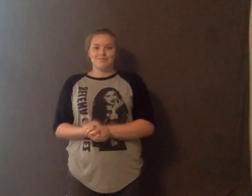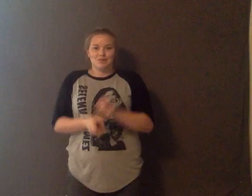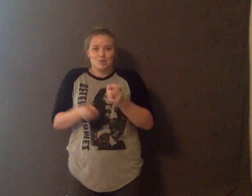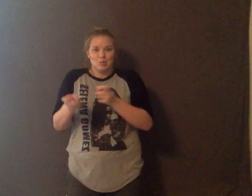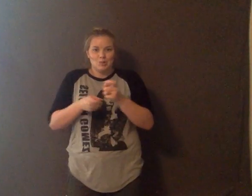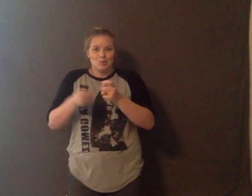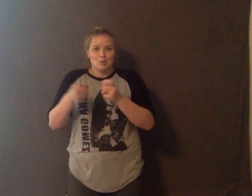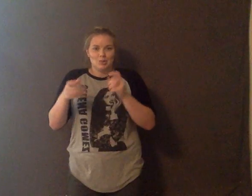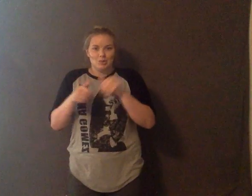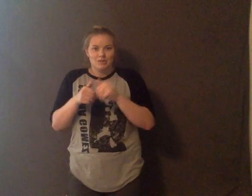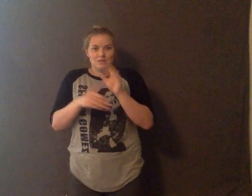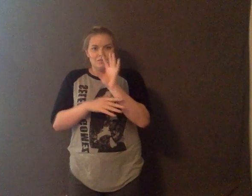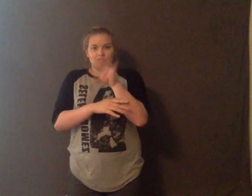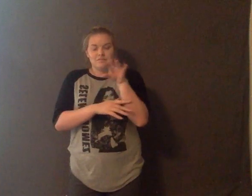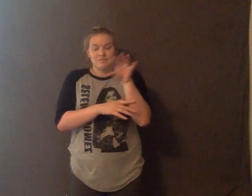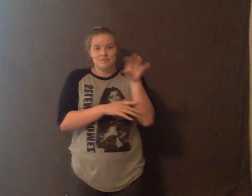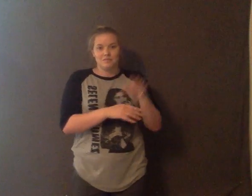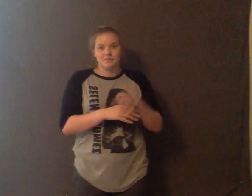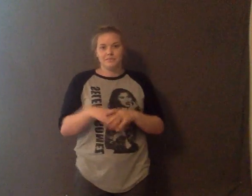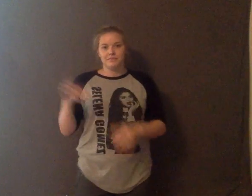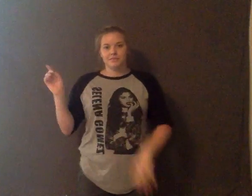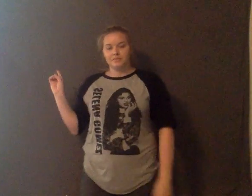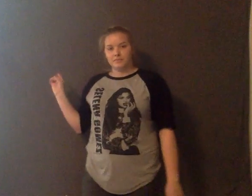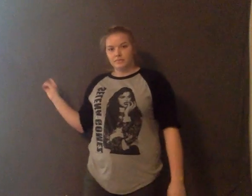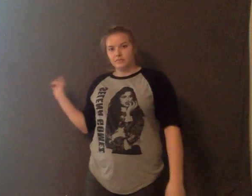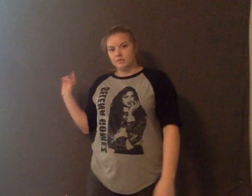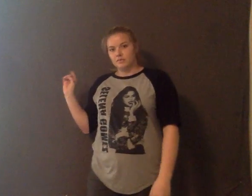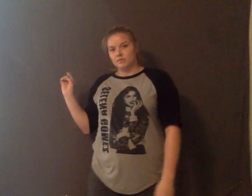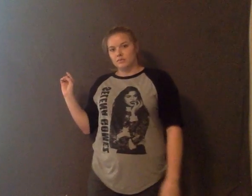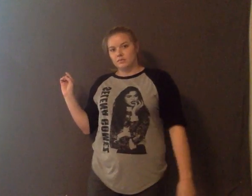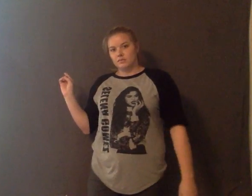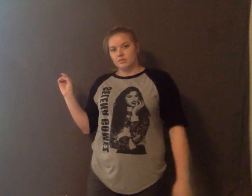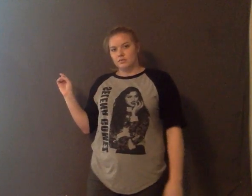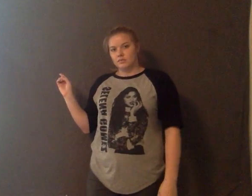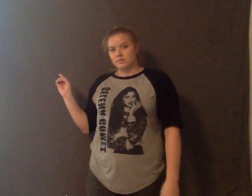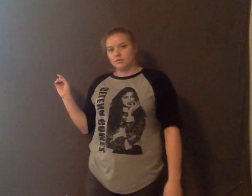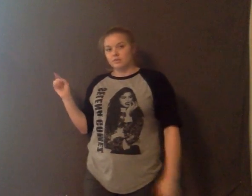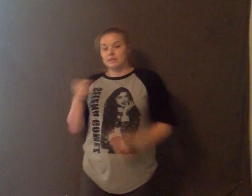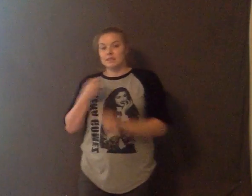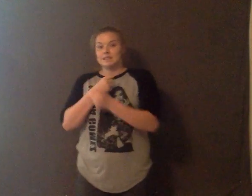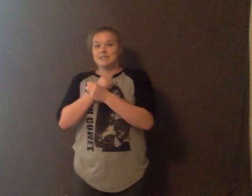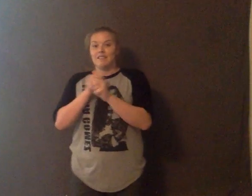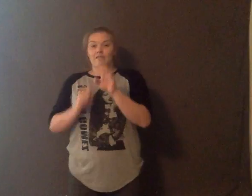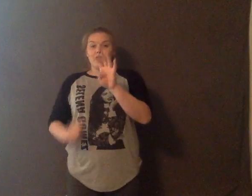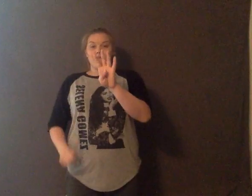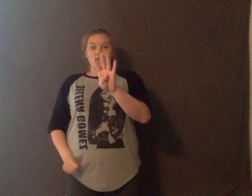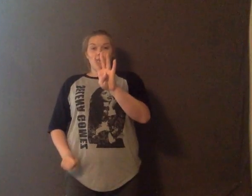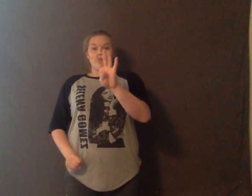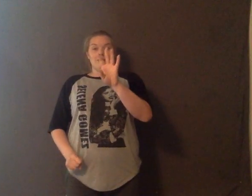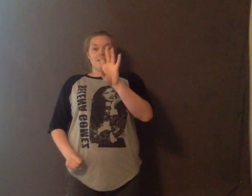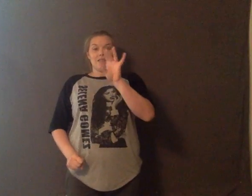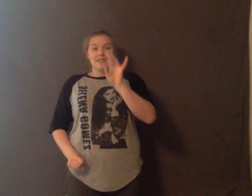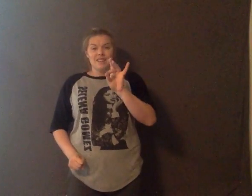impacts of eating this way go far beyond ourselves. By getting rid of heart disease alone, we would save up to $48 trillion in the USA,